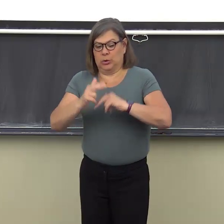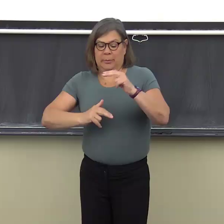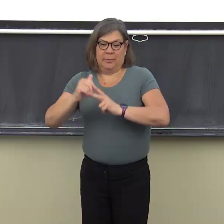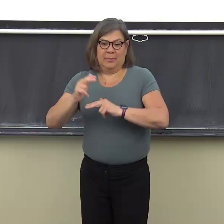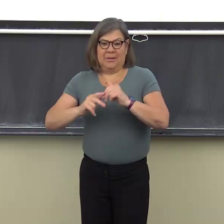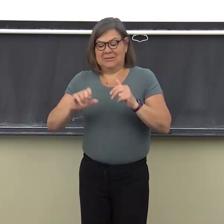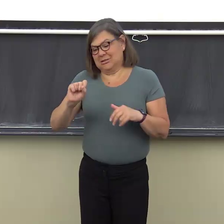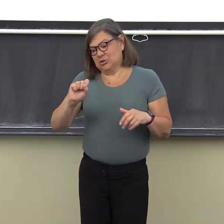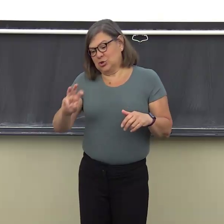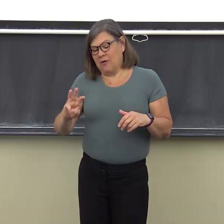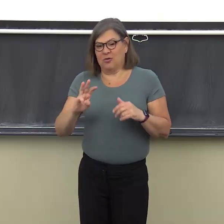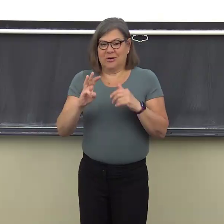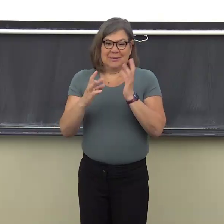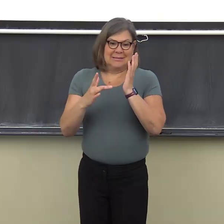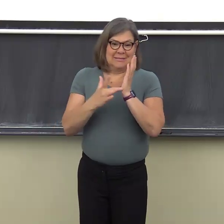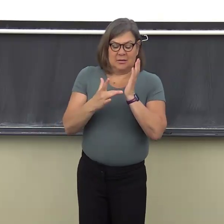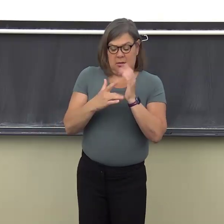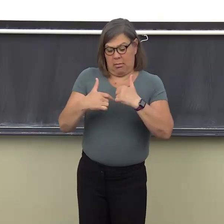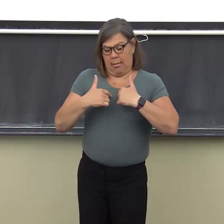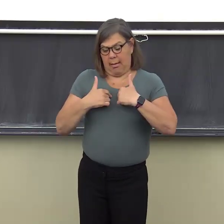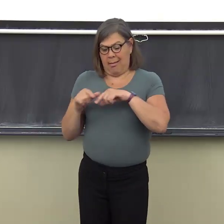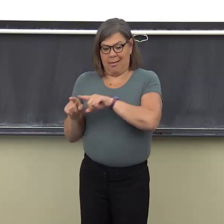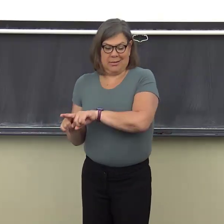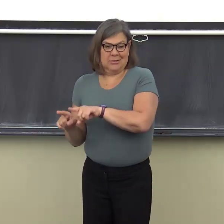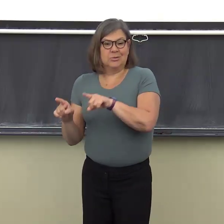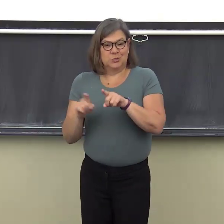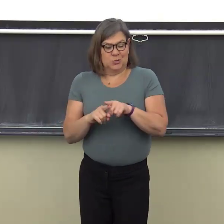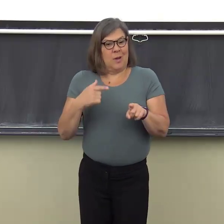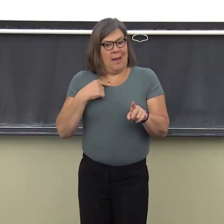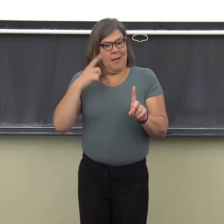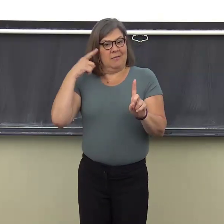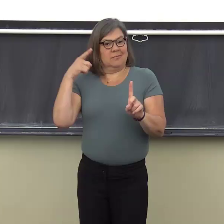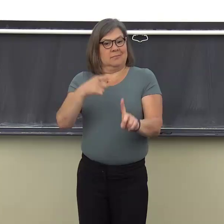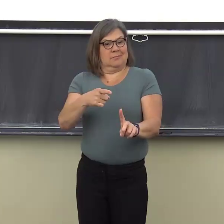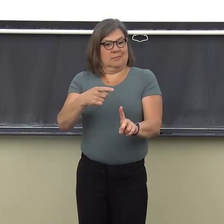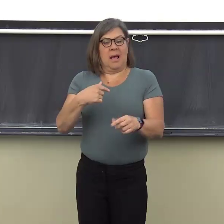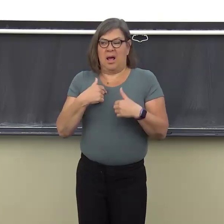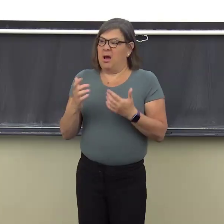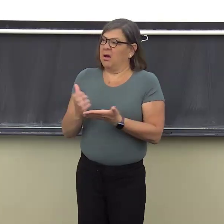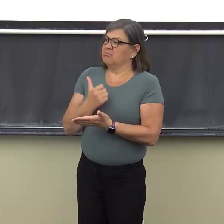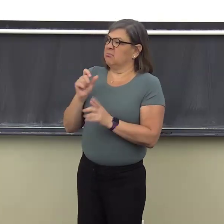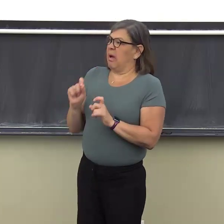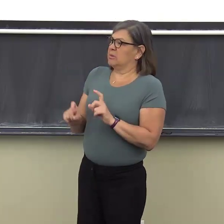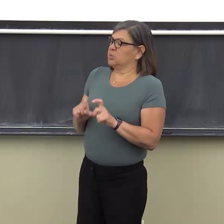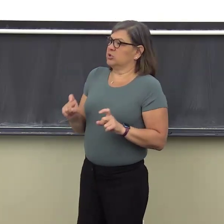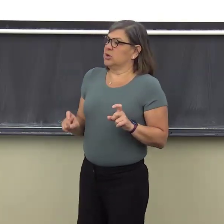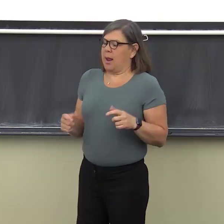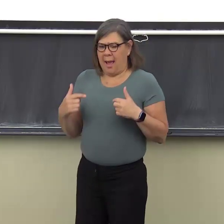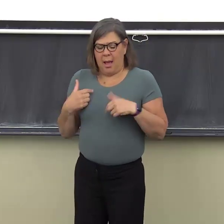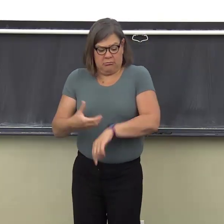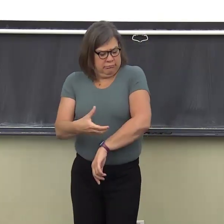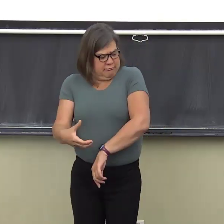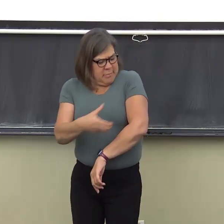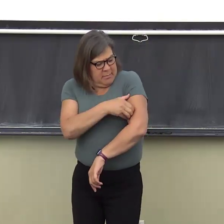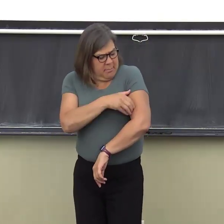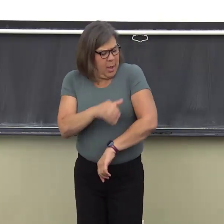this software and technical, I too have a purpose, and I can be the one asking the questions. I'm empowered to ask the